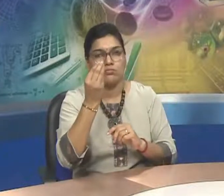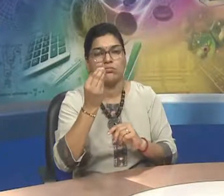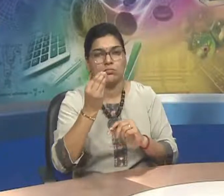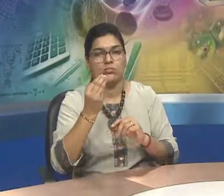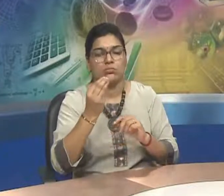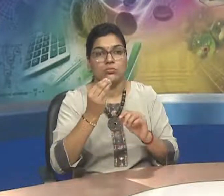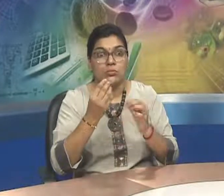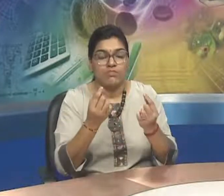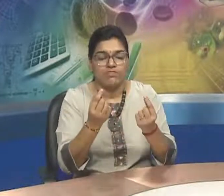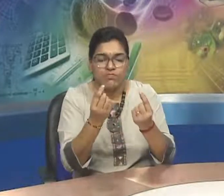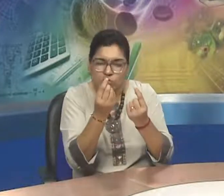and